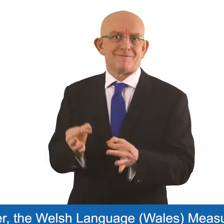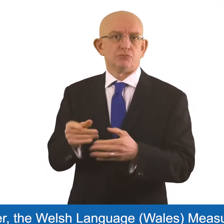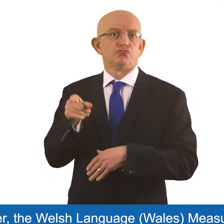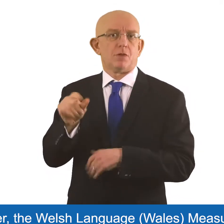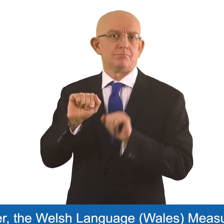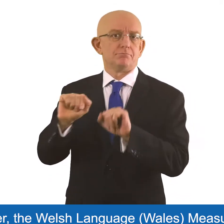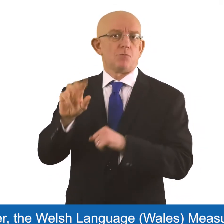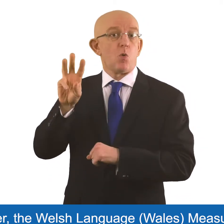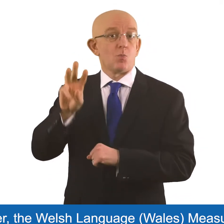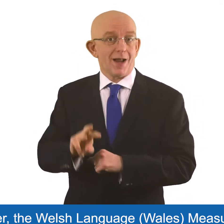Wales.